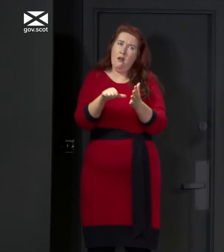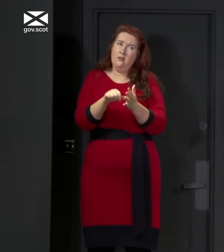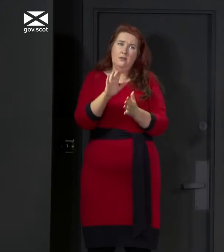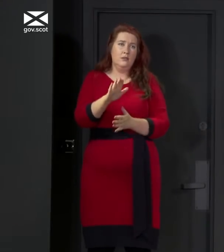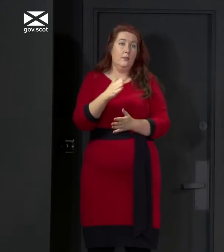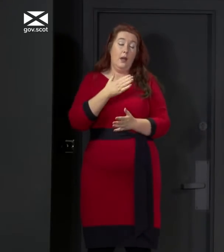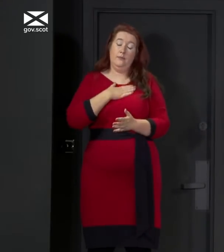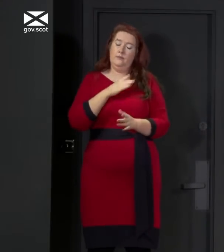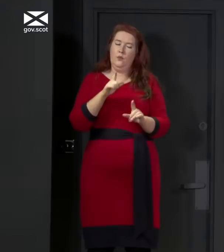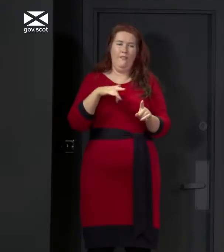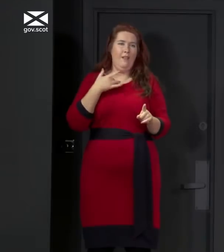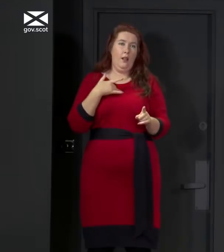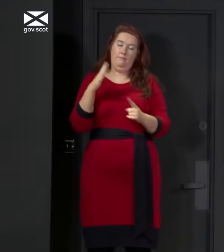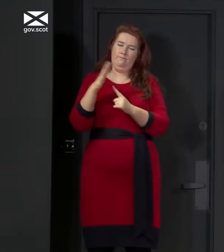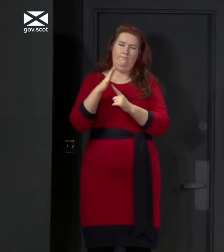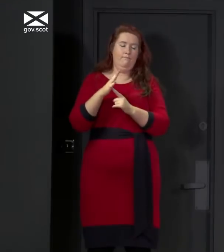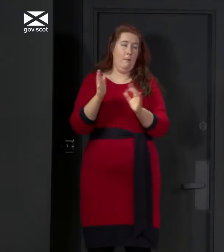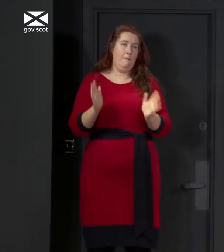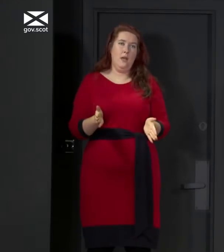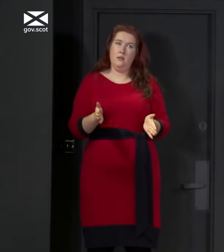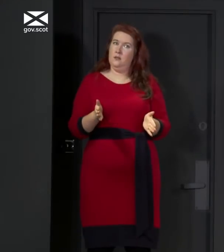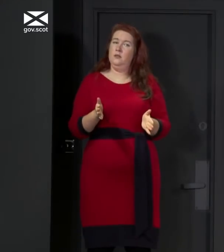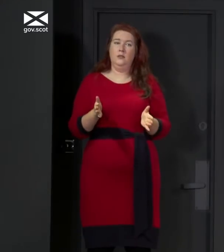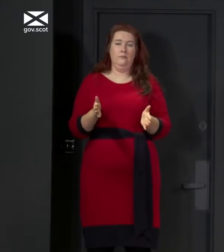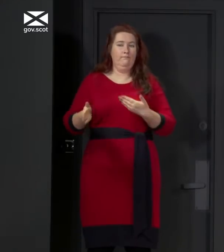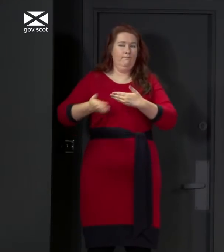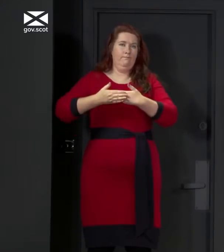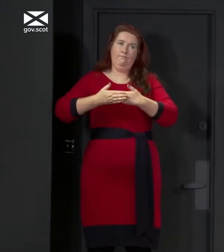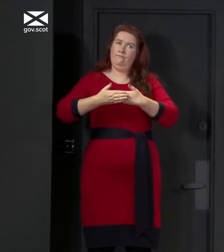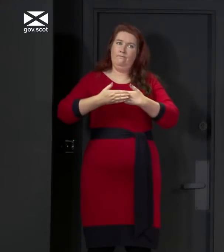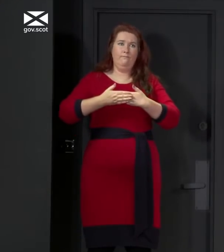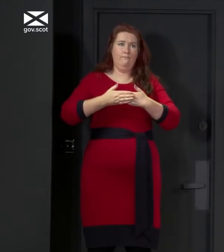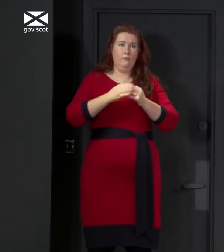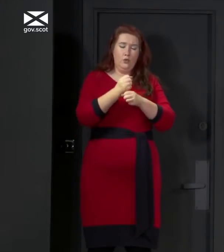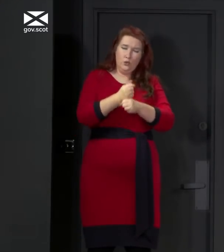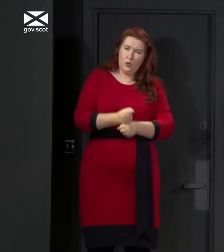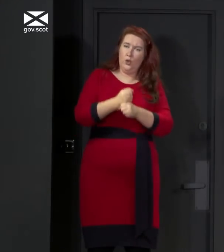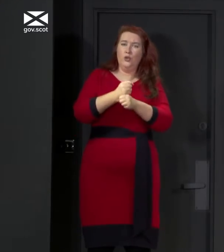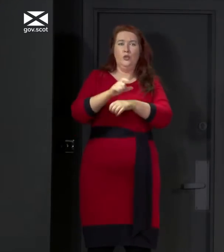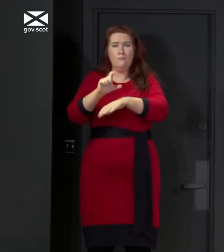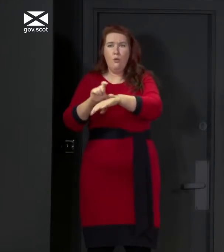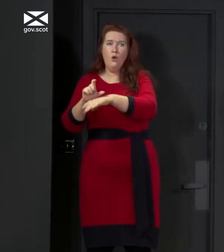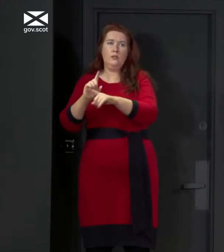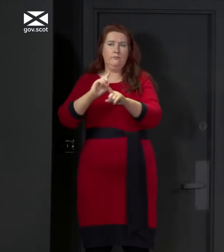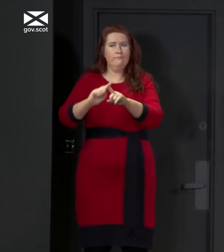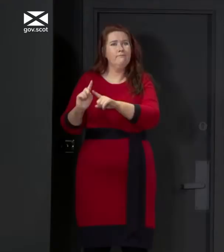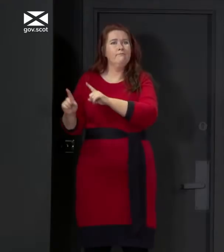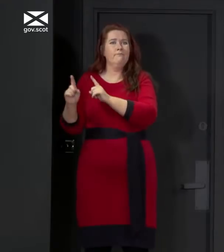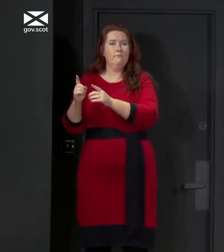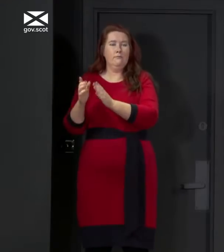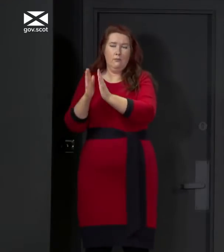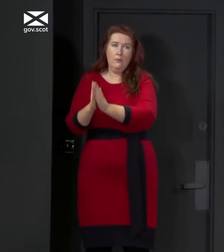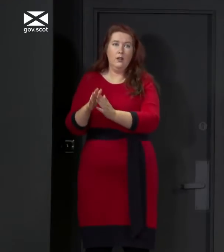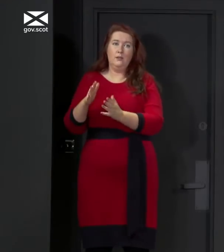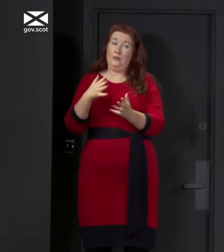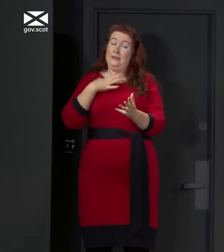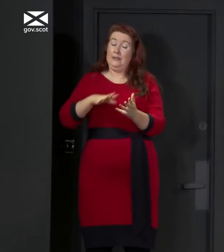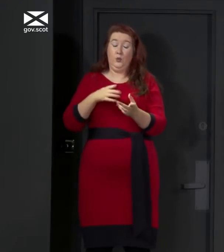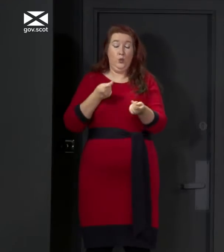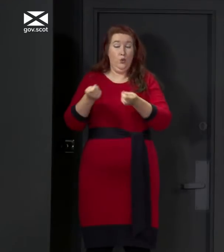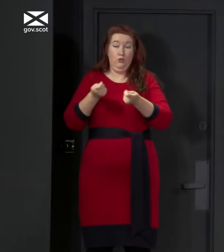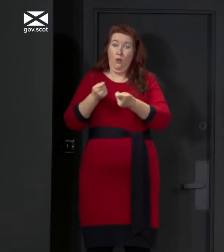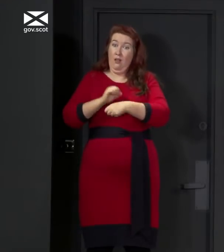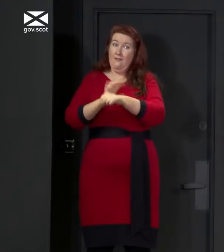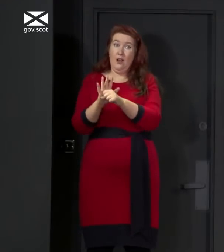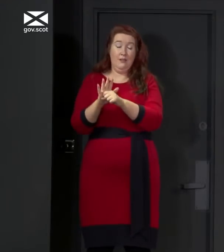do deem it essential at the moment to help us with that overall task of keeping the virus or getting the virus back under control. But we will not